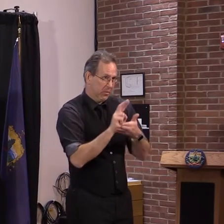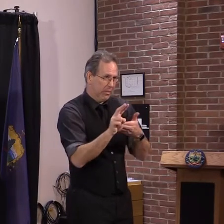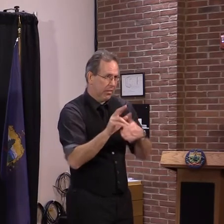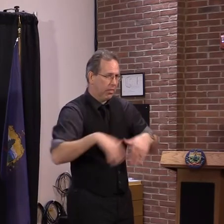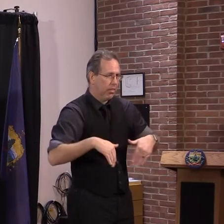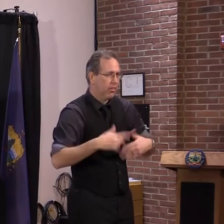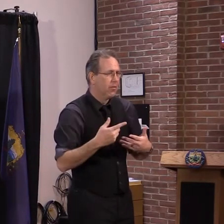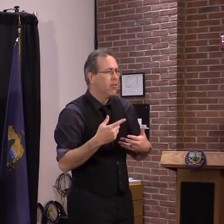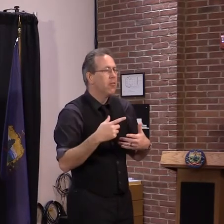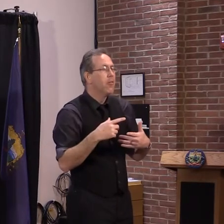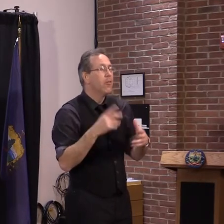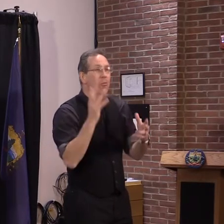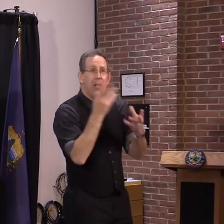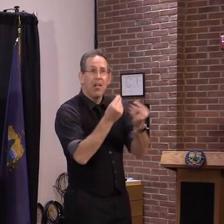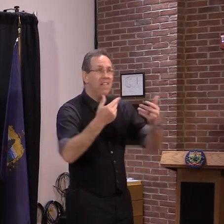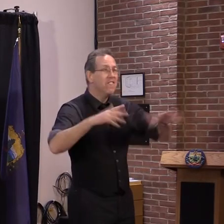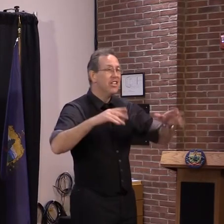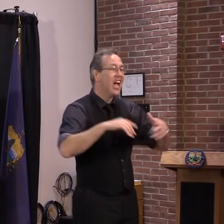It's very measured.